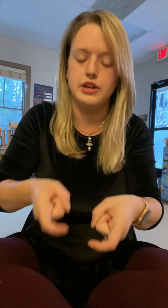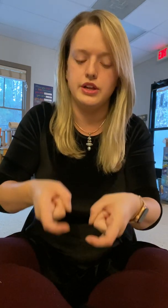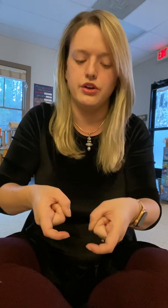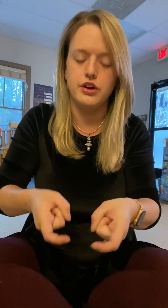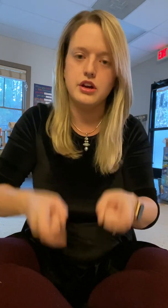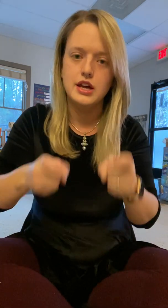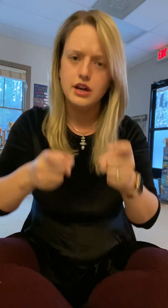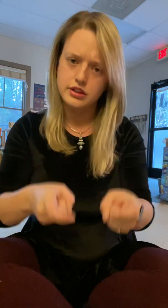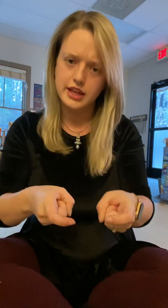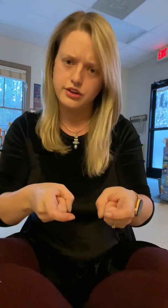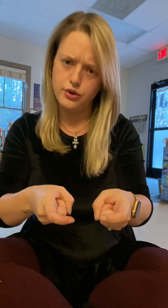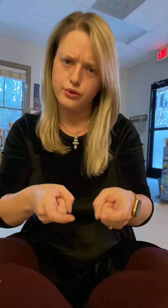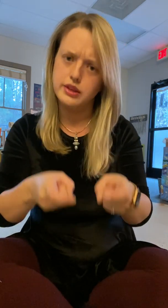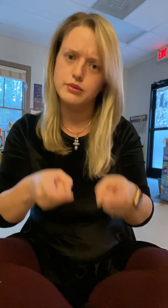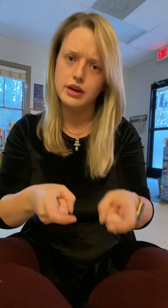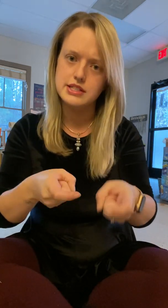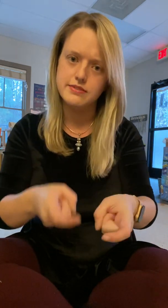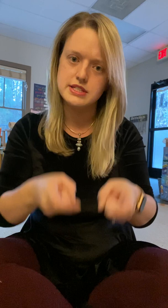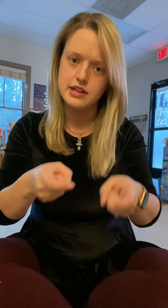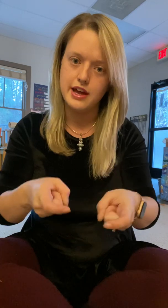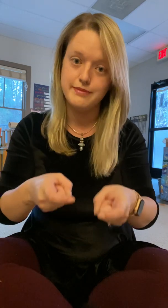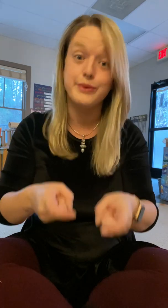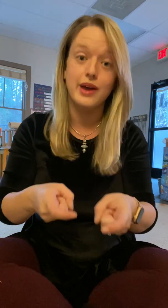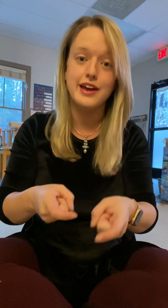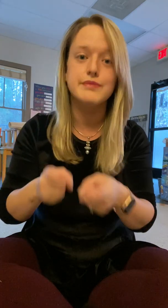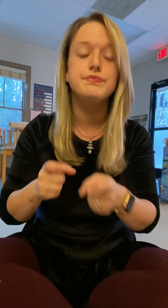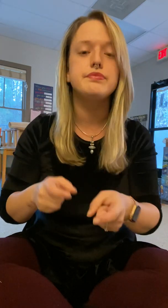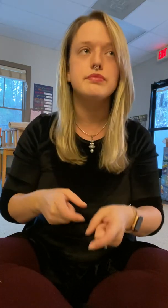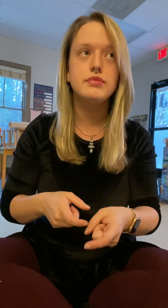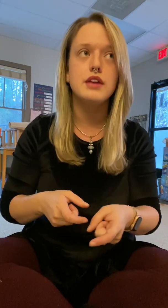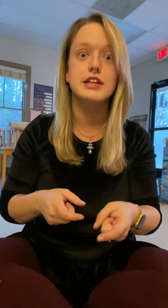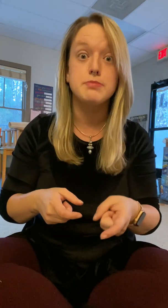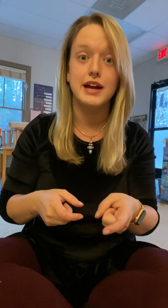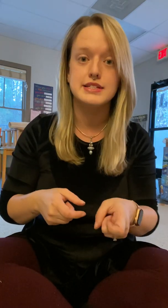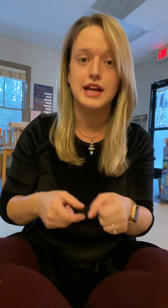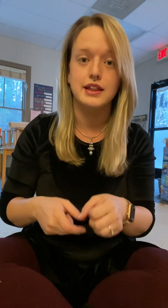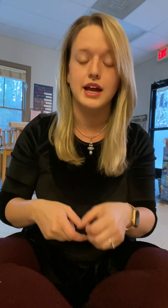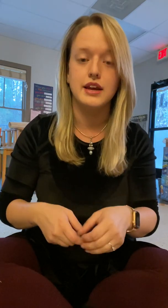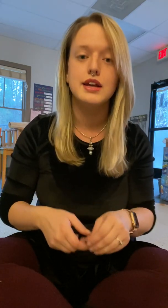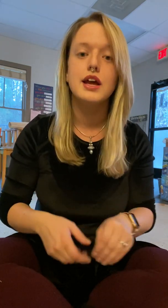little hook, like you're holding the reins of a sleigh, okay? Let's practice that line.